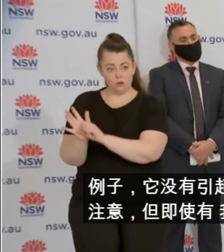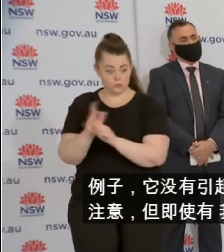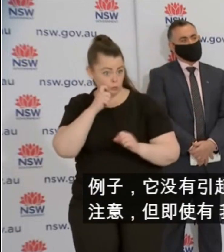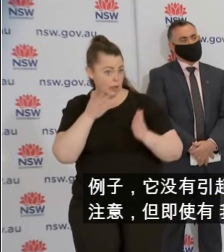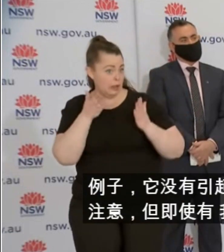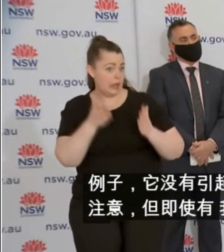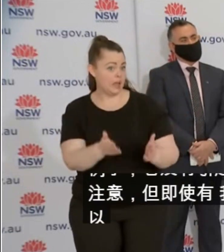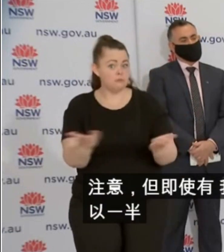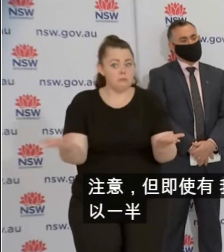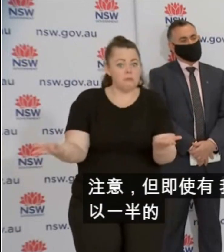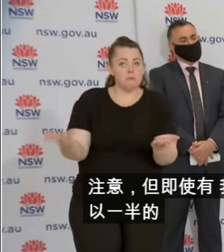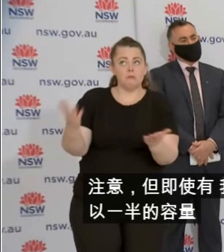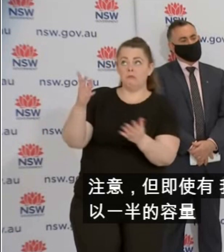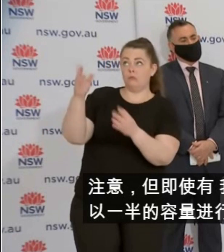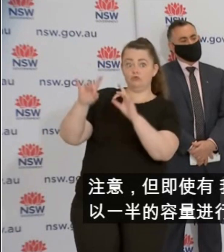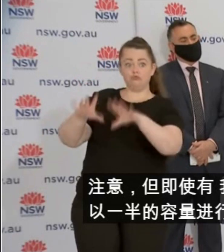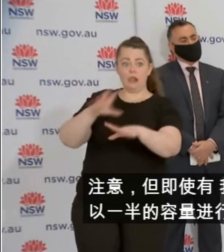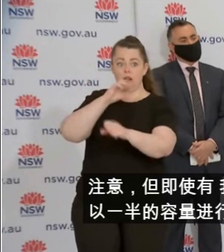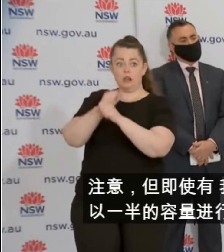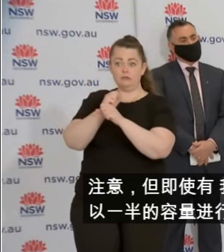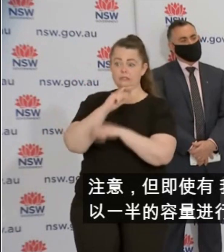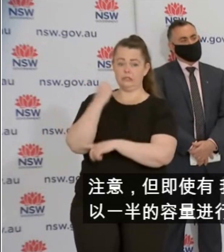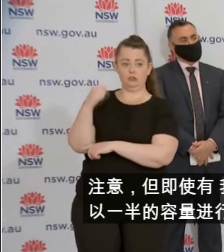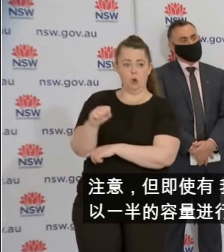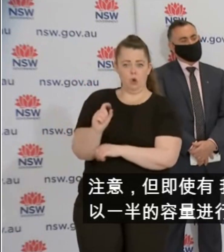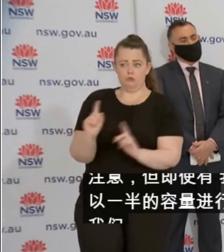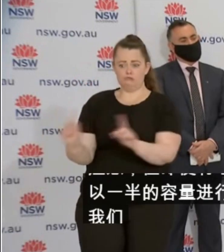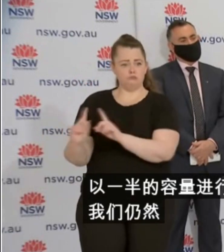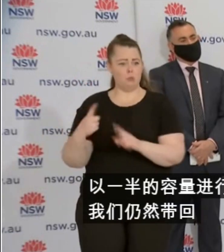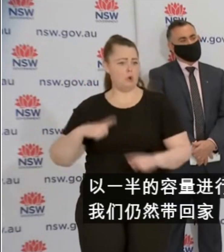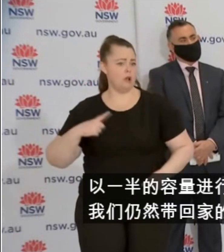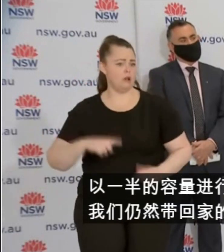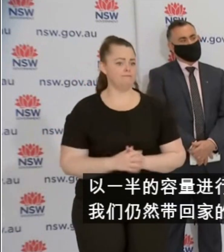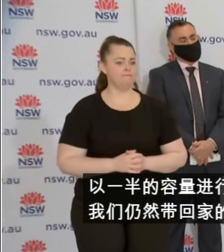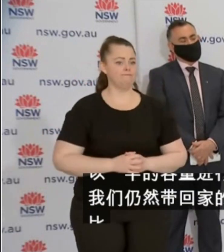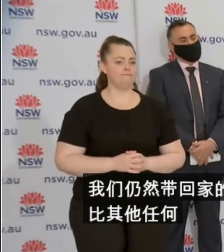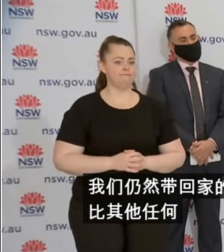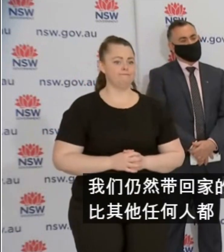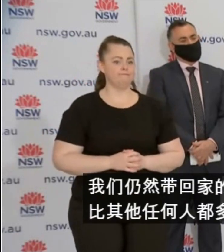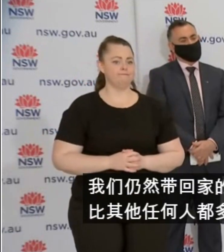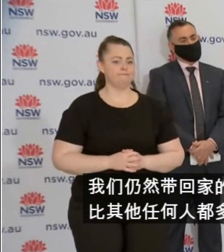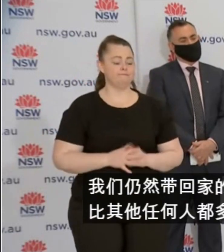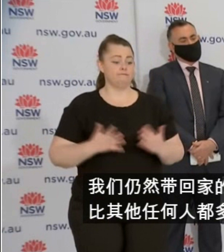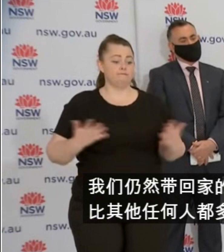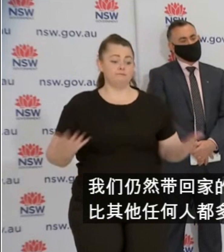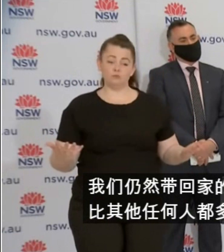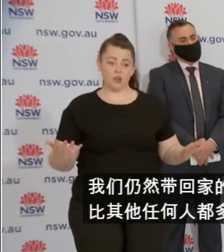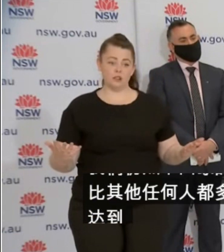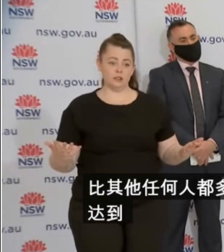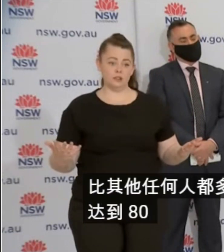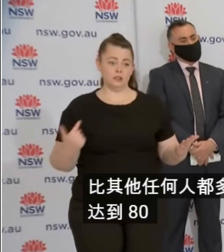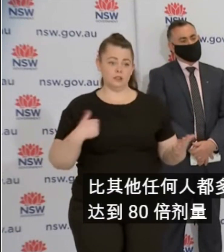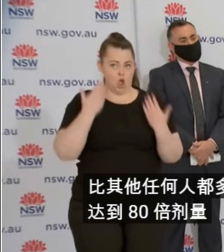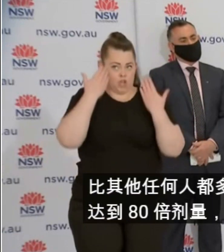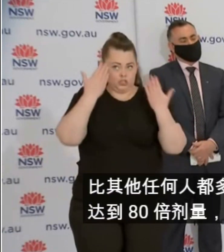with our quarantine at half capacity, we're still bringing home more Aussies than anybody else. And as I said, once we get